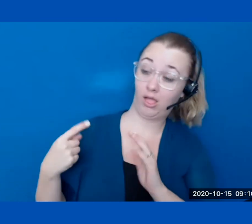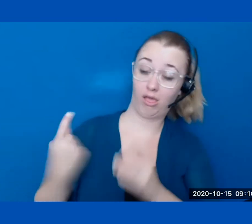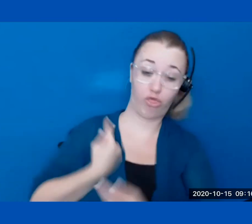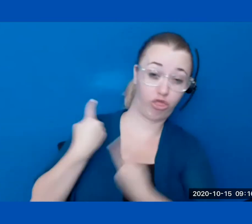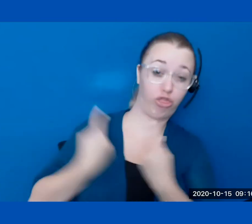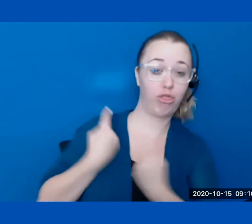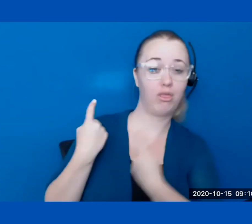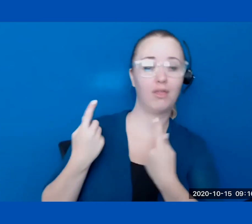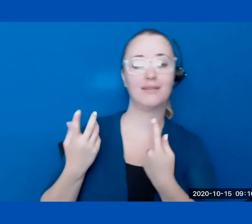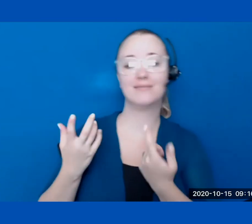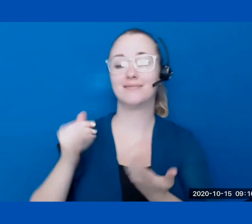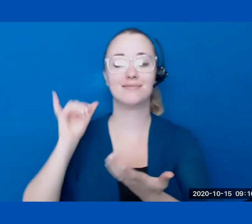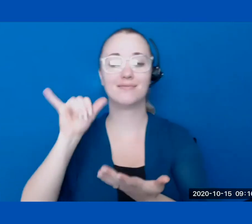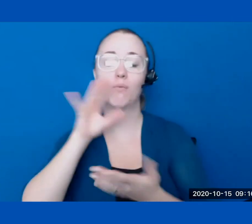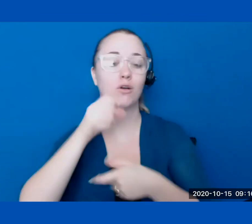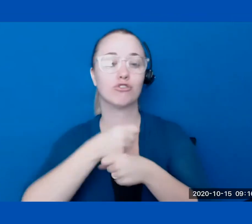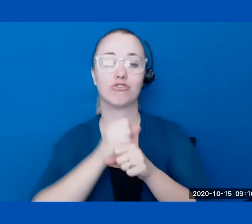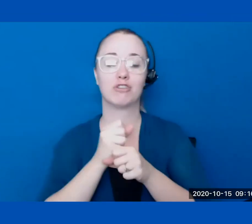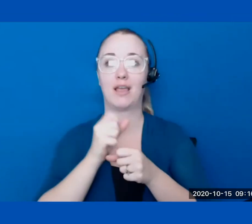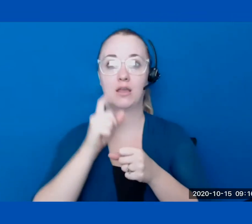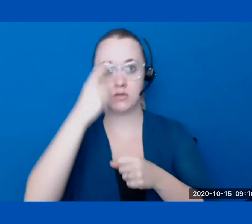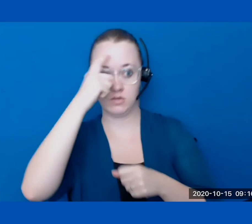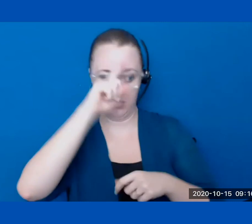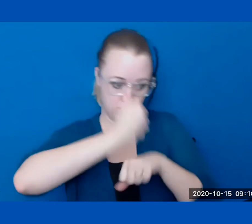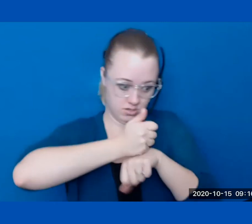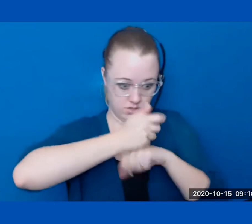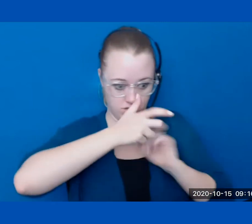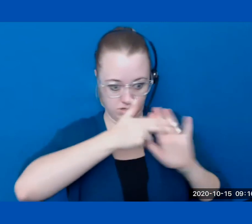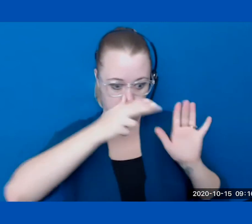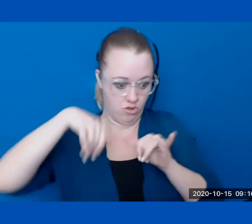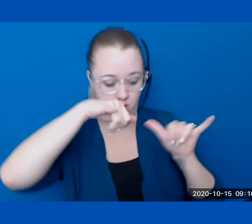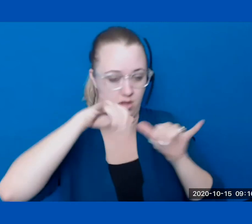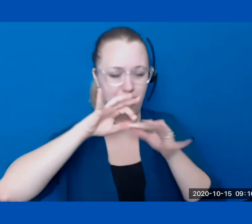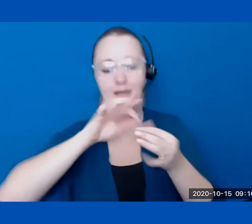definitely create stereotypes in your mind about everything.